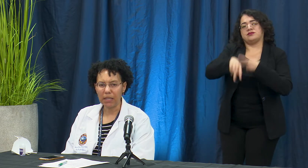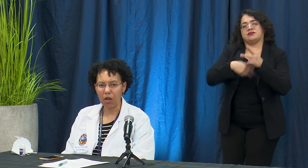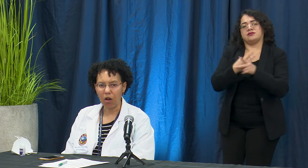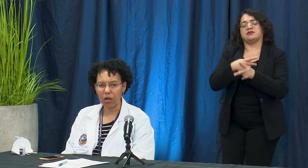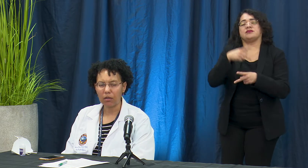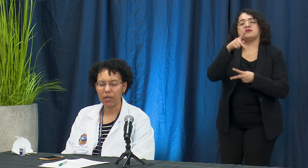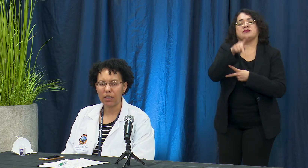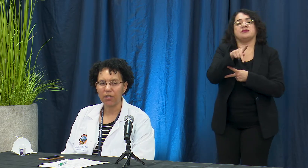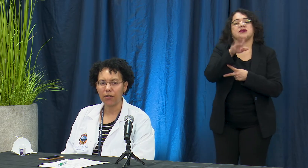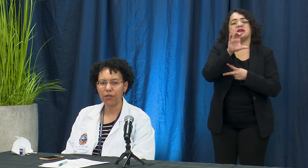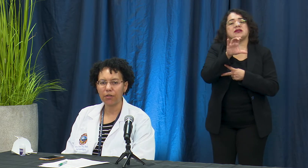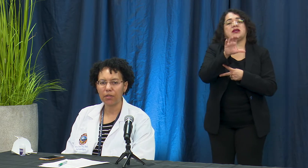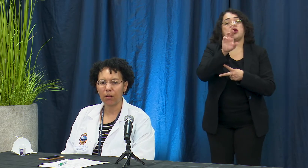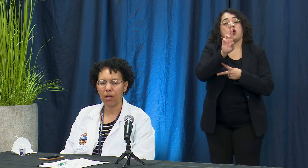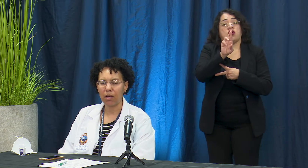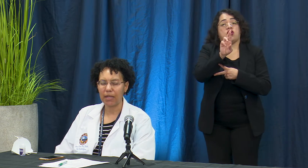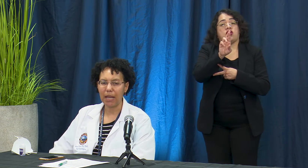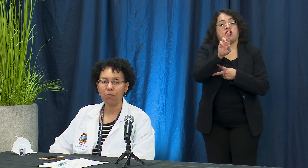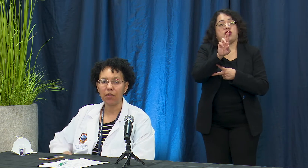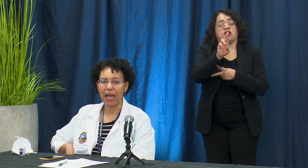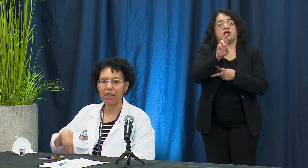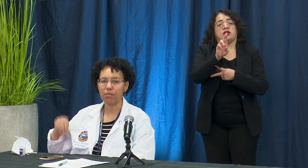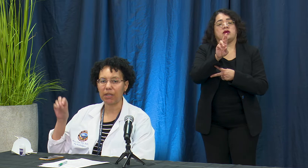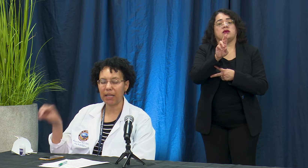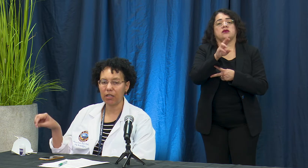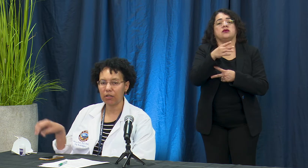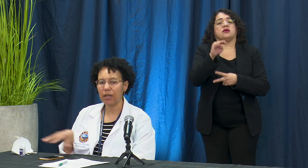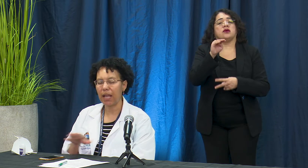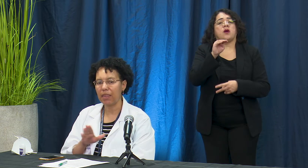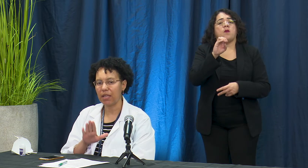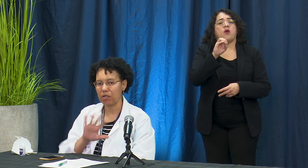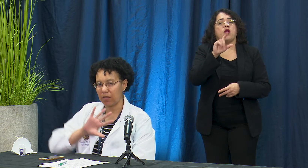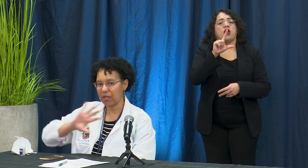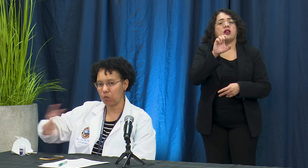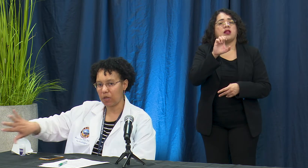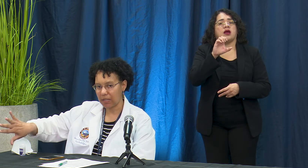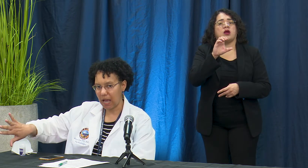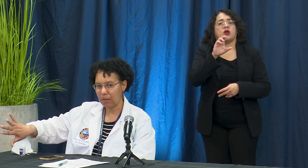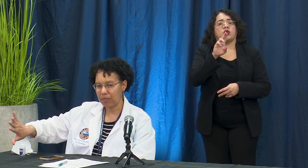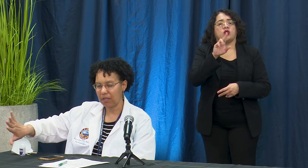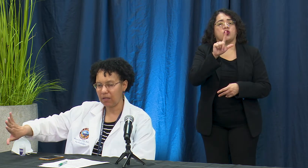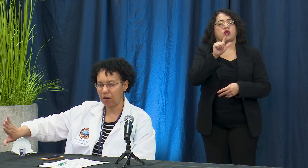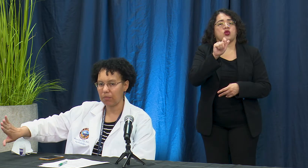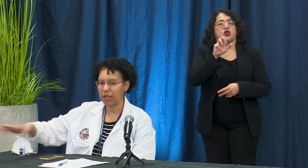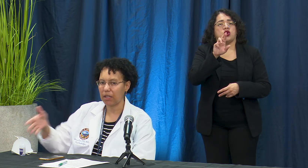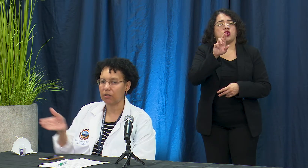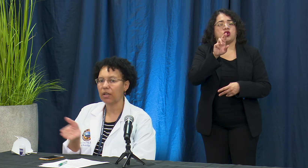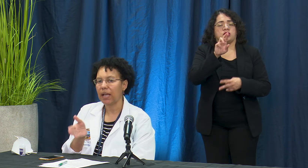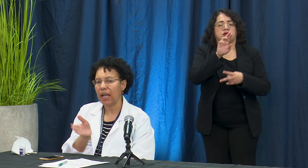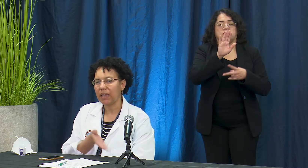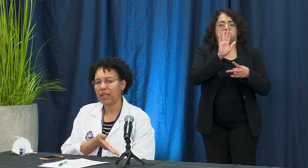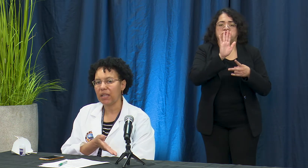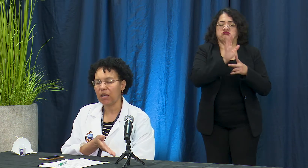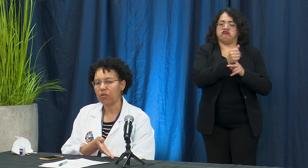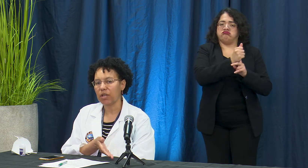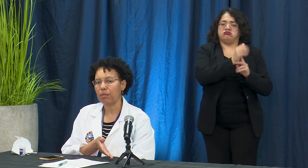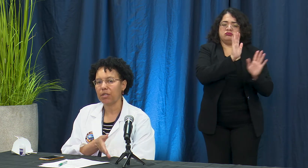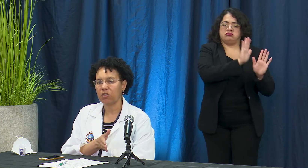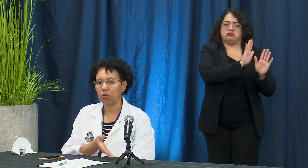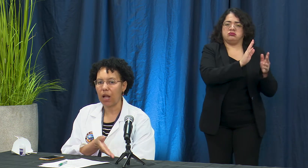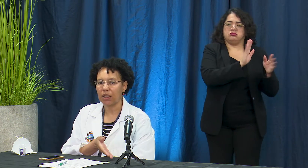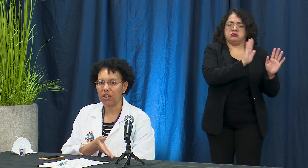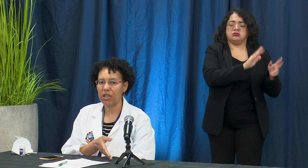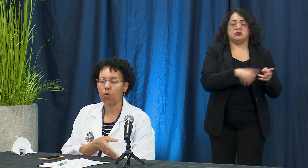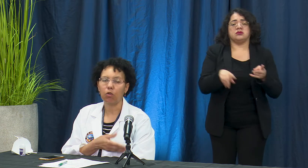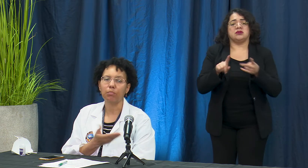the PCR. Another name for that is molecular, and then so that's one type, PCR and molecular. And then the other type